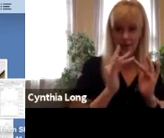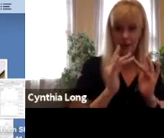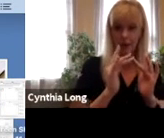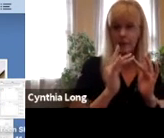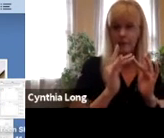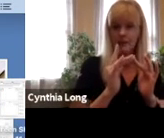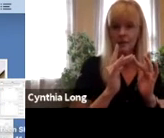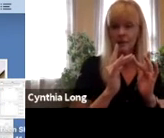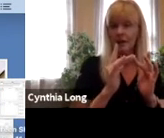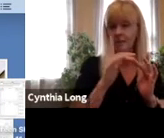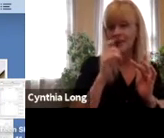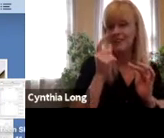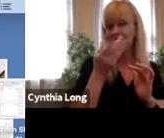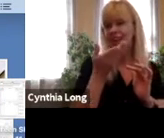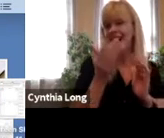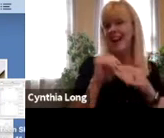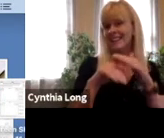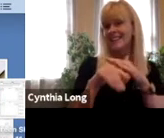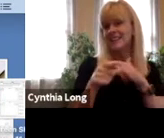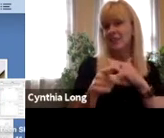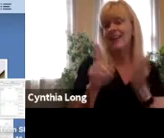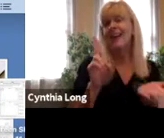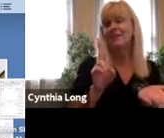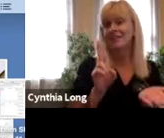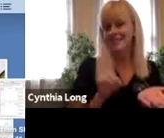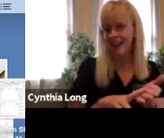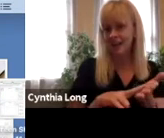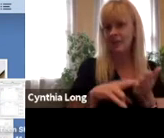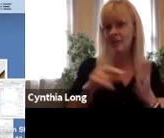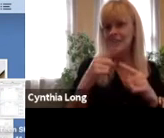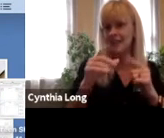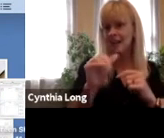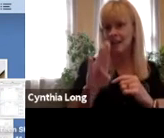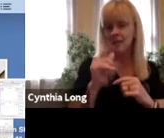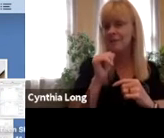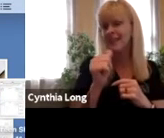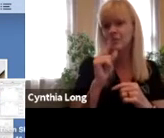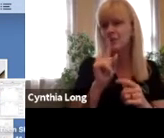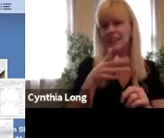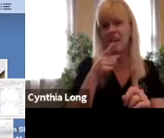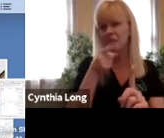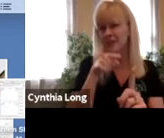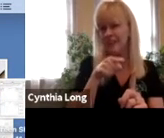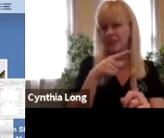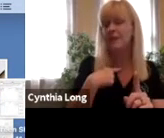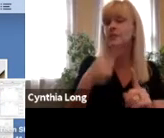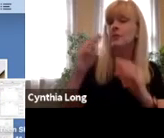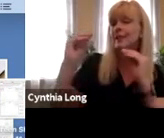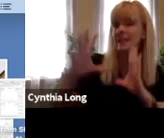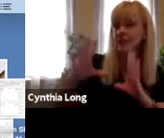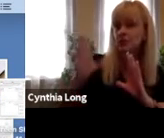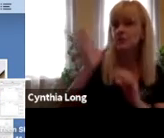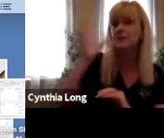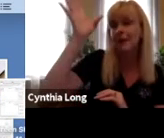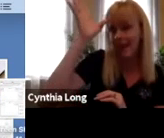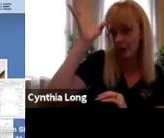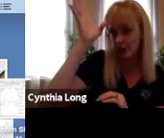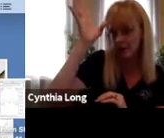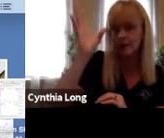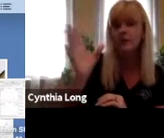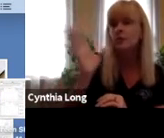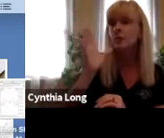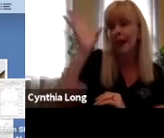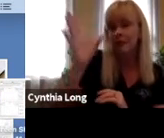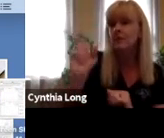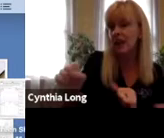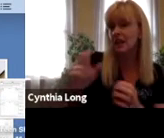website, our website, because if they access there, they'd have to sign up for the Sign Club. And that's really not for them, it's for the